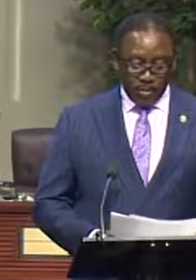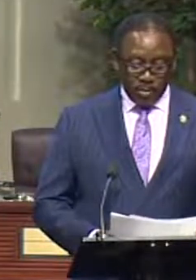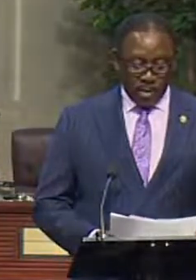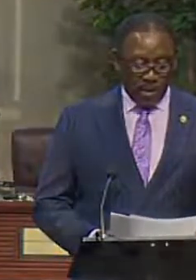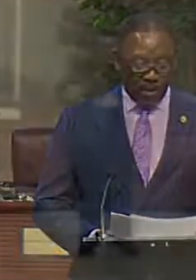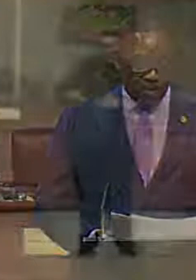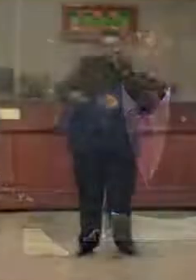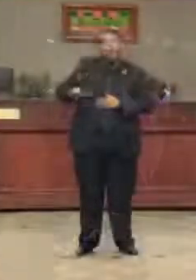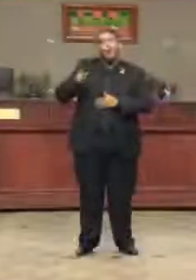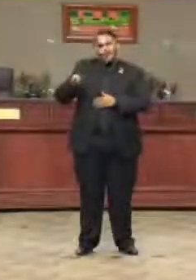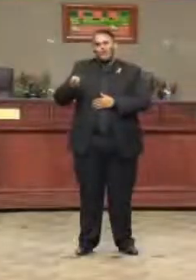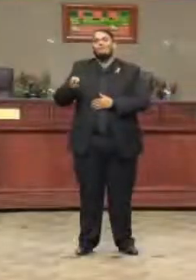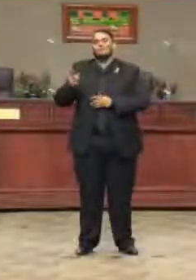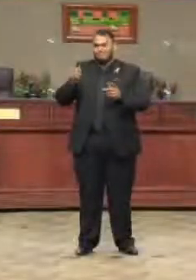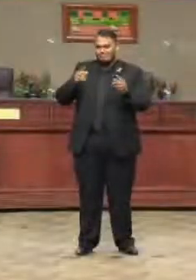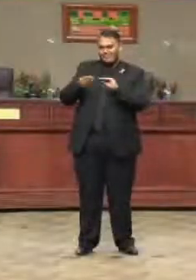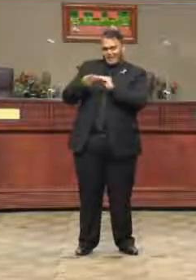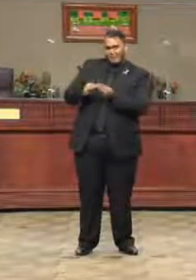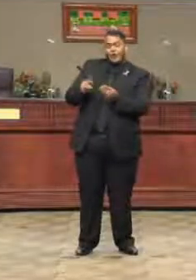Health in Orange County reports that